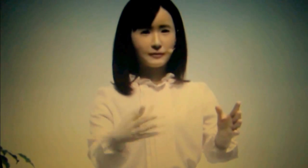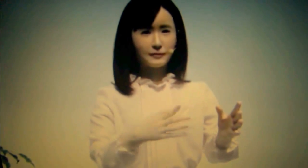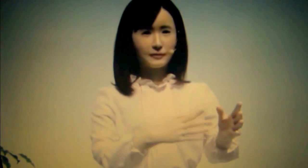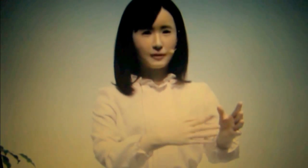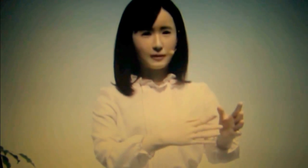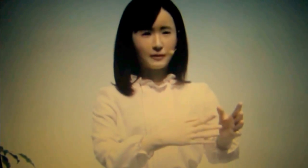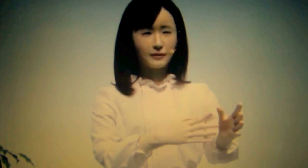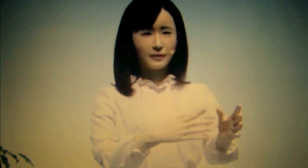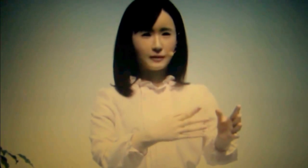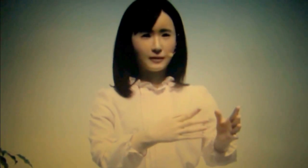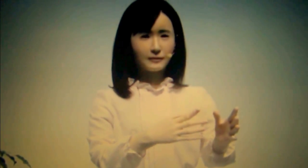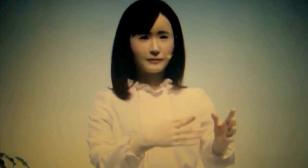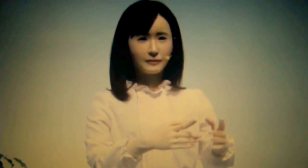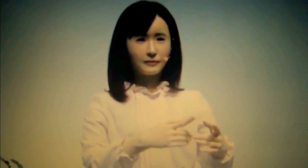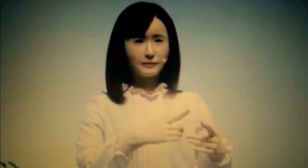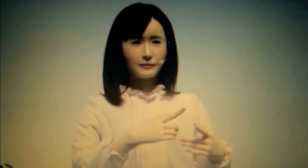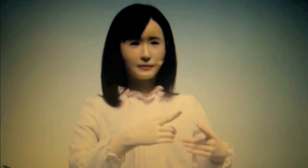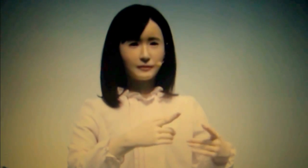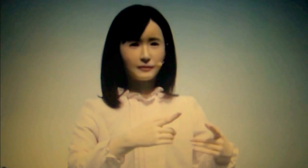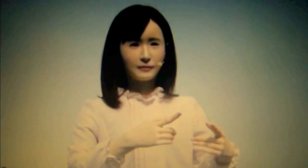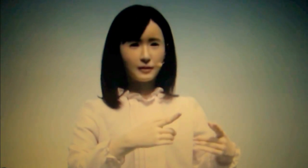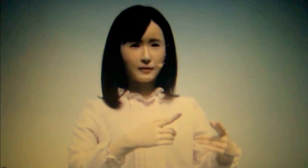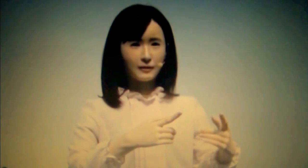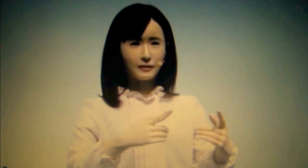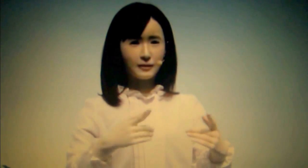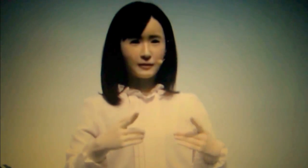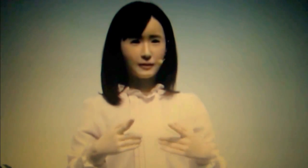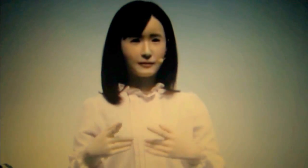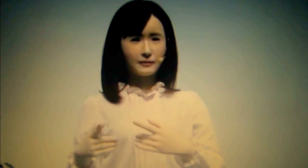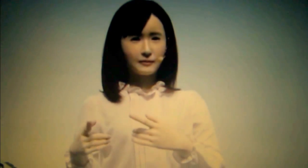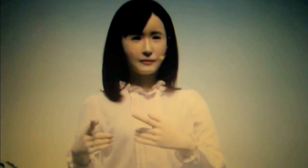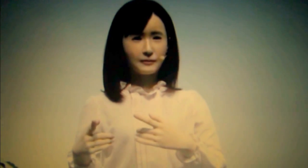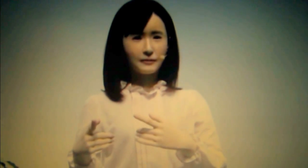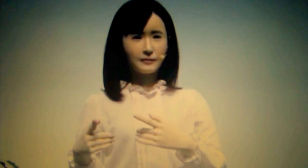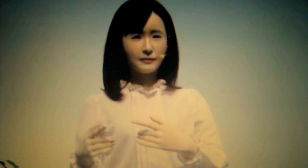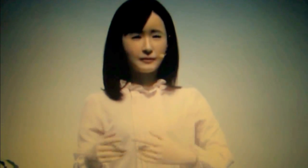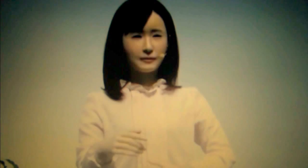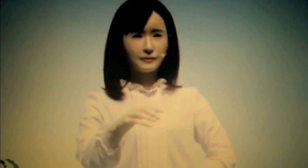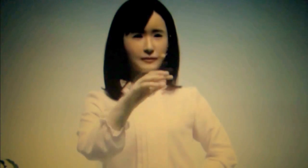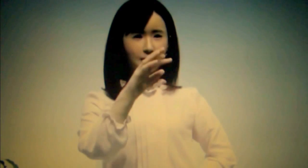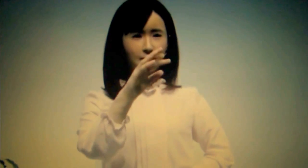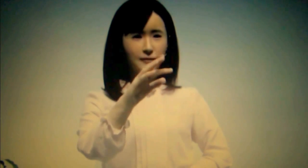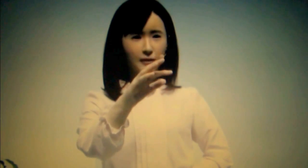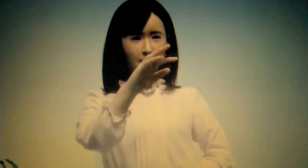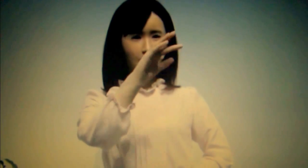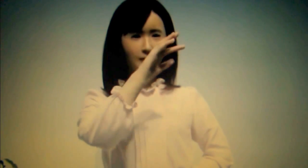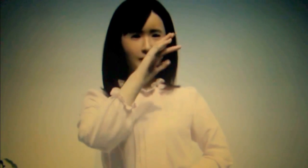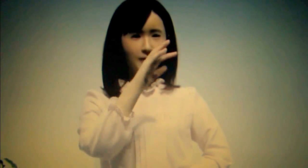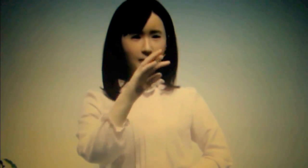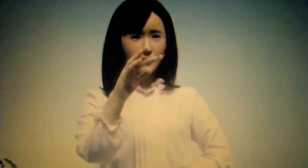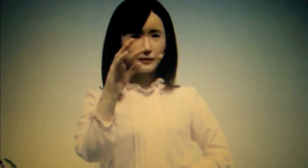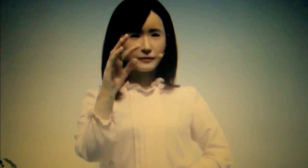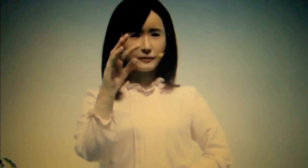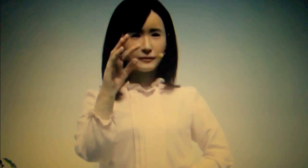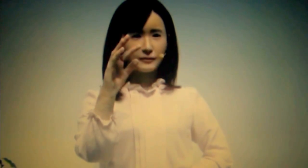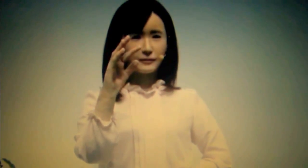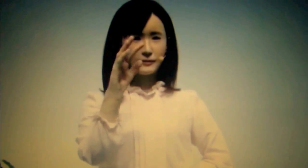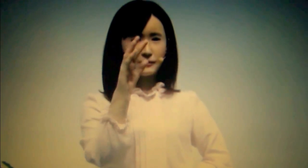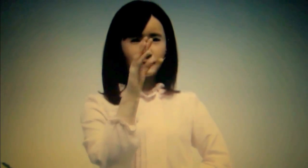module. While Toshiba's primary target is the healthcare and welfare fields, it also hopes business customers will